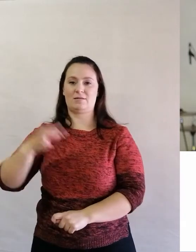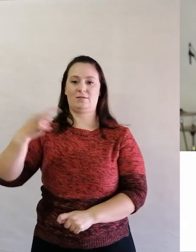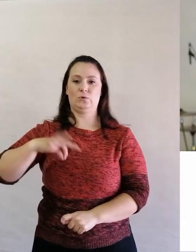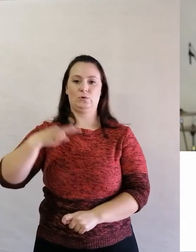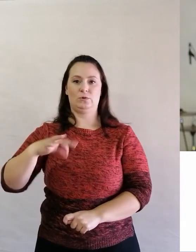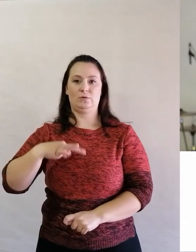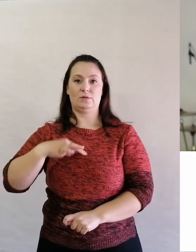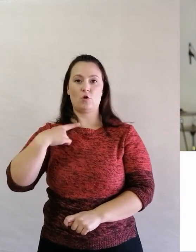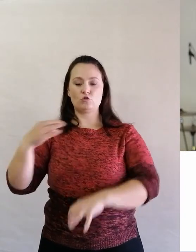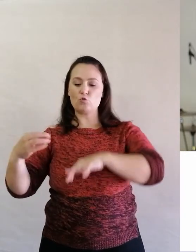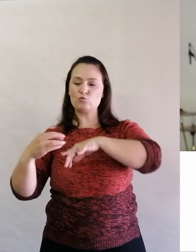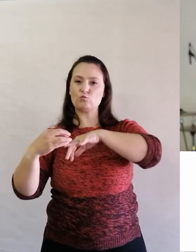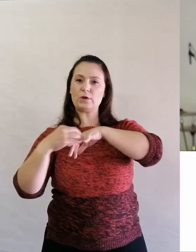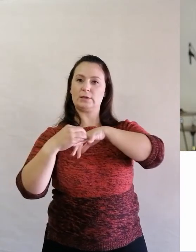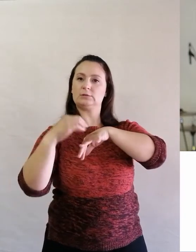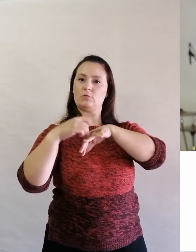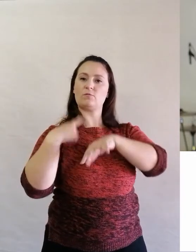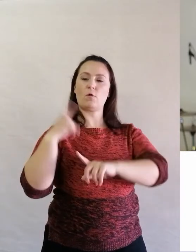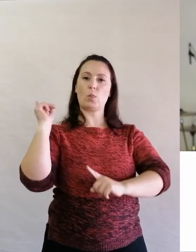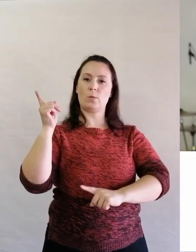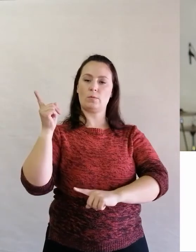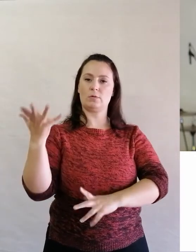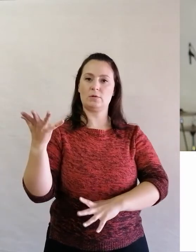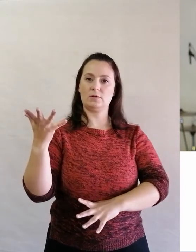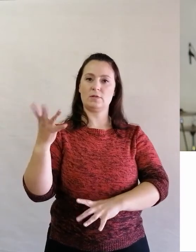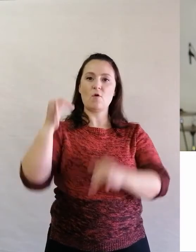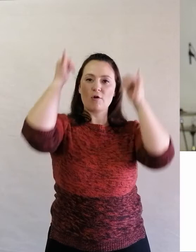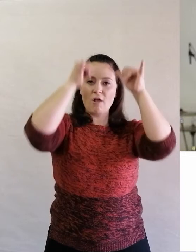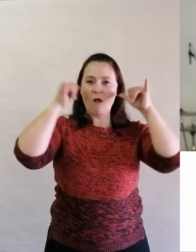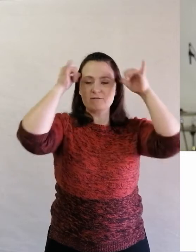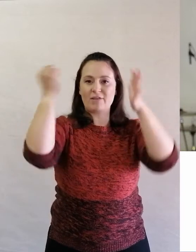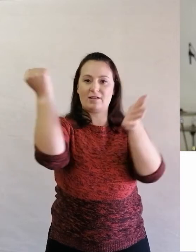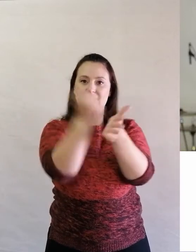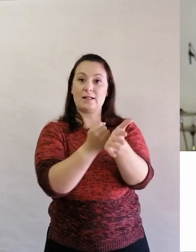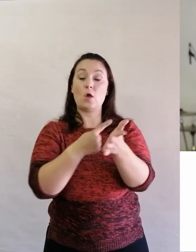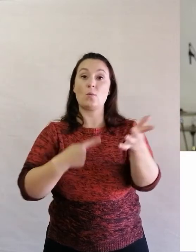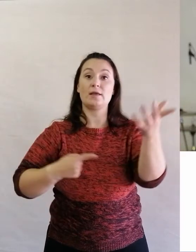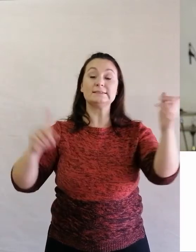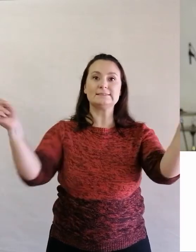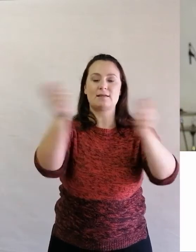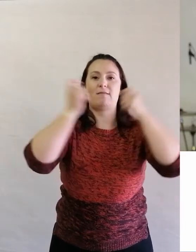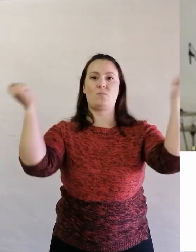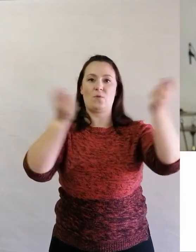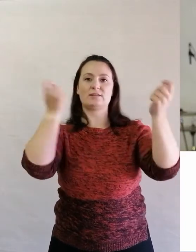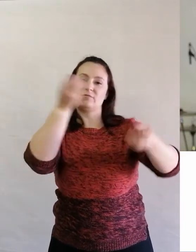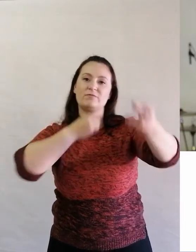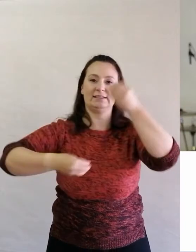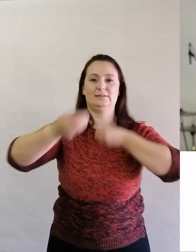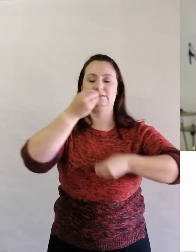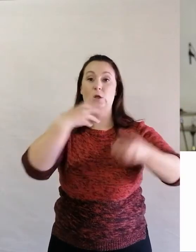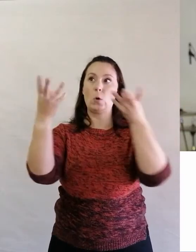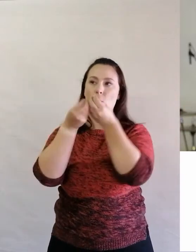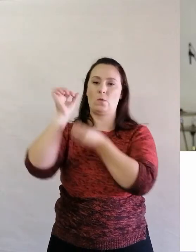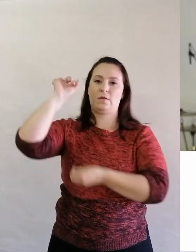to put his ring of authority on our finger. He wants to kill the fattened calf so that we can have an incredible celebration. So it's